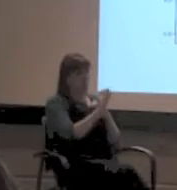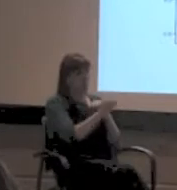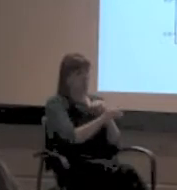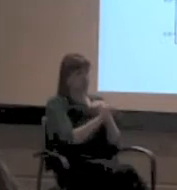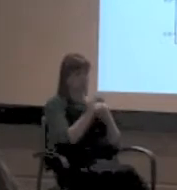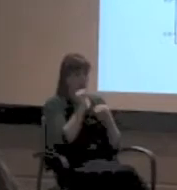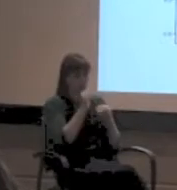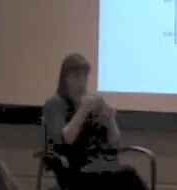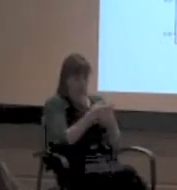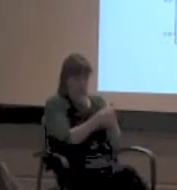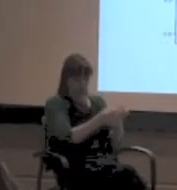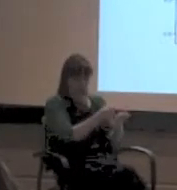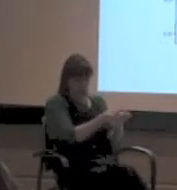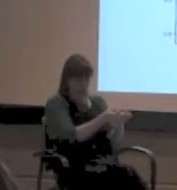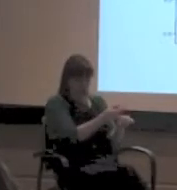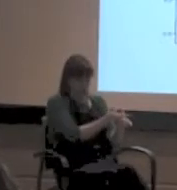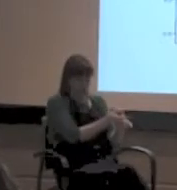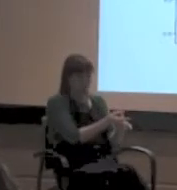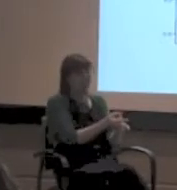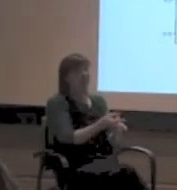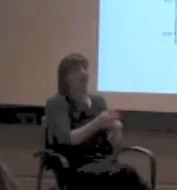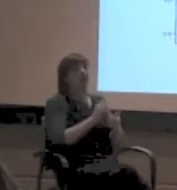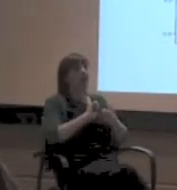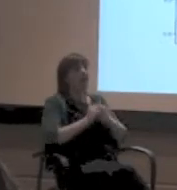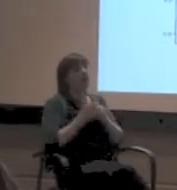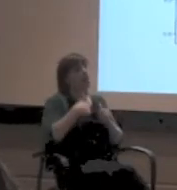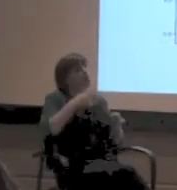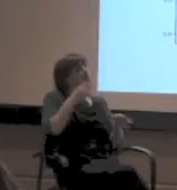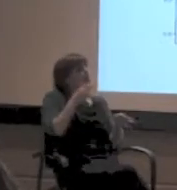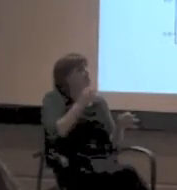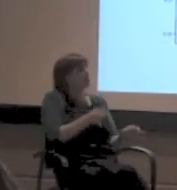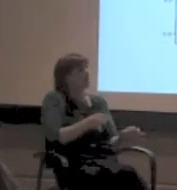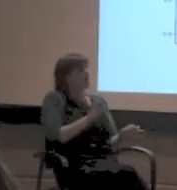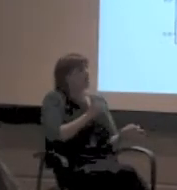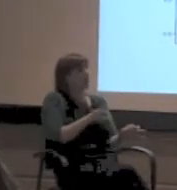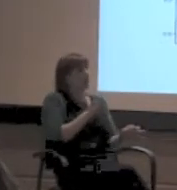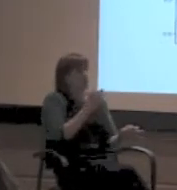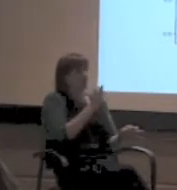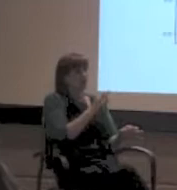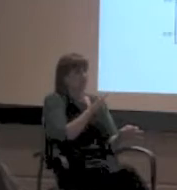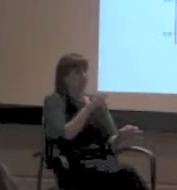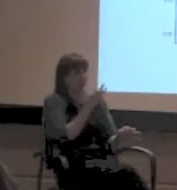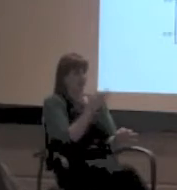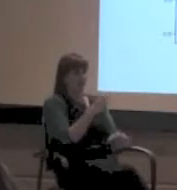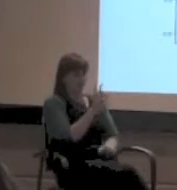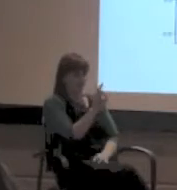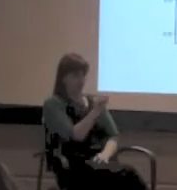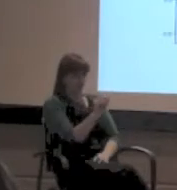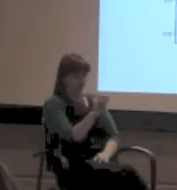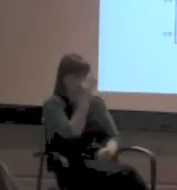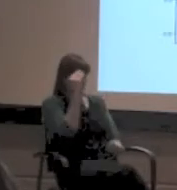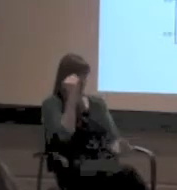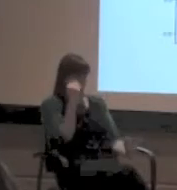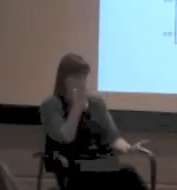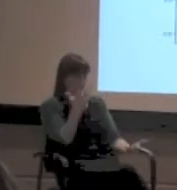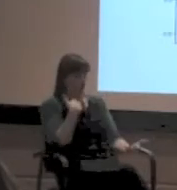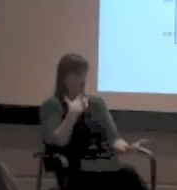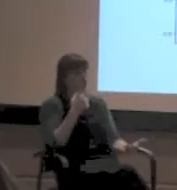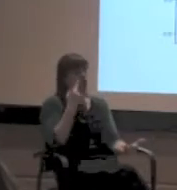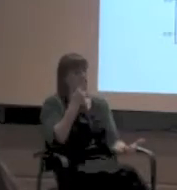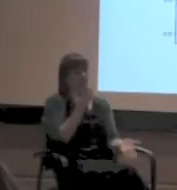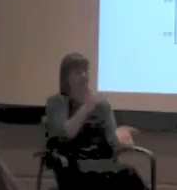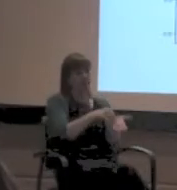that car. So how we decided that was sort of 1990s data, we thought we'd relook at it and see if we're doing any